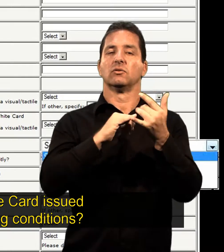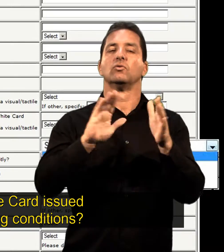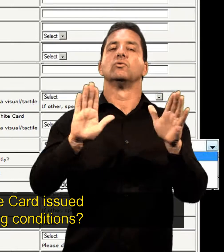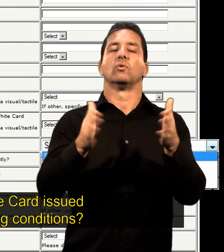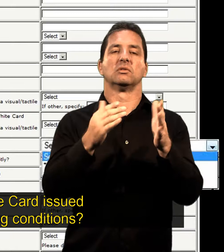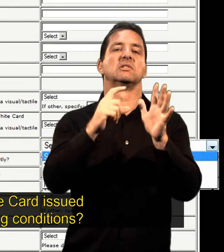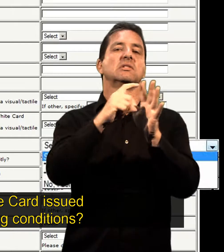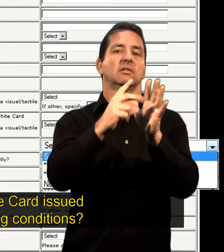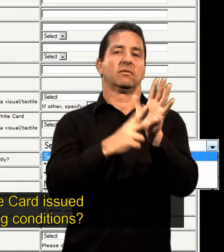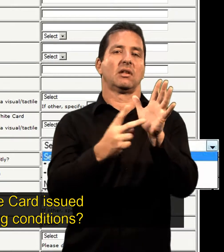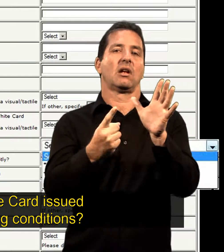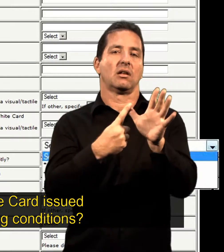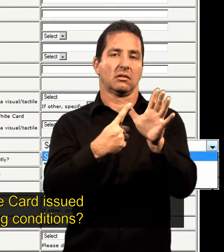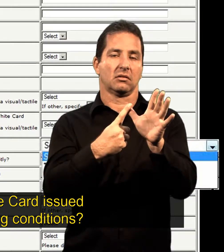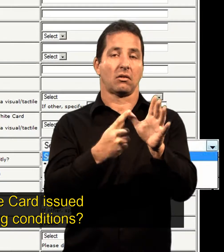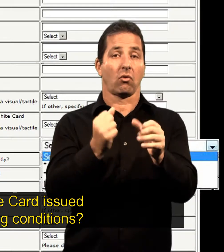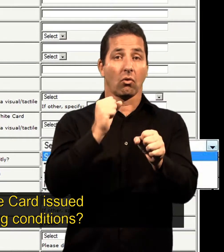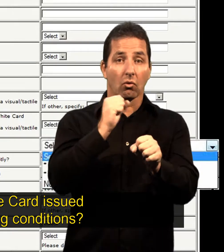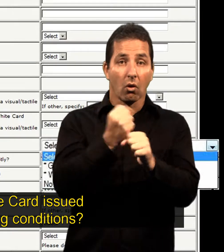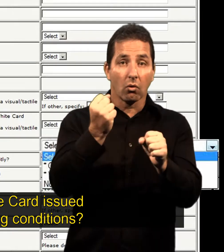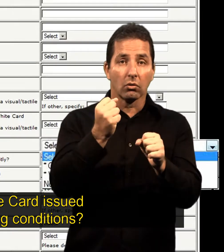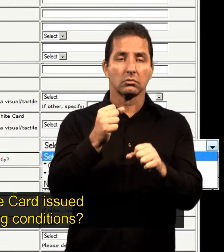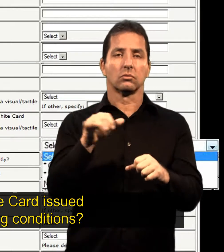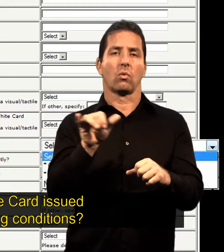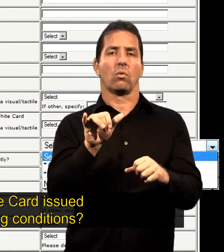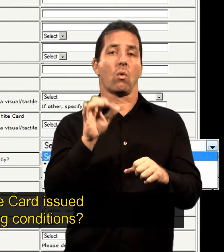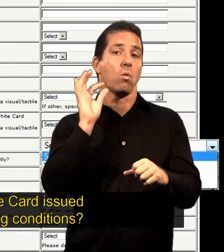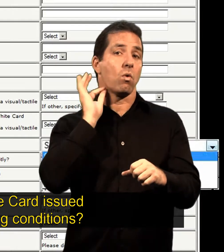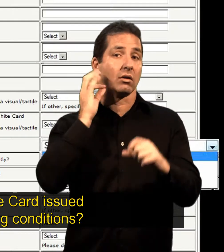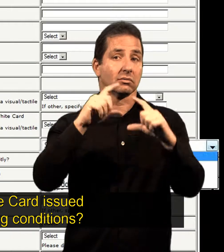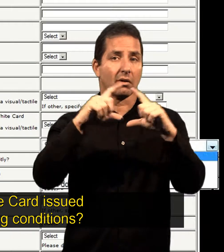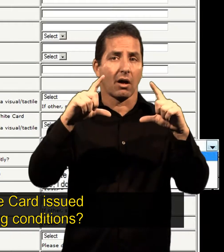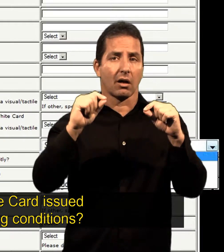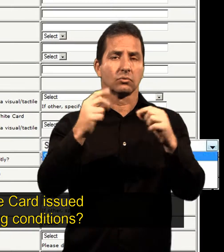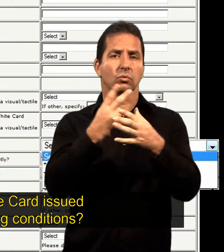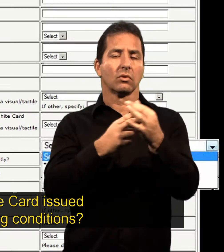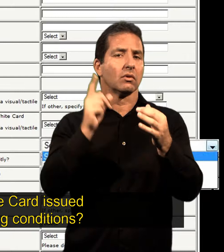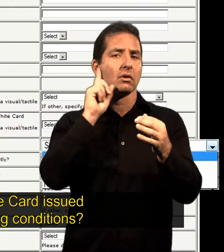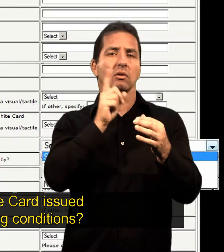Or a white card issued for hearing conditions?